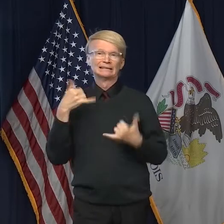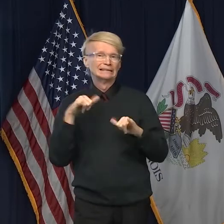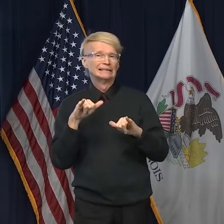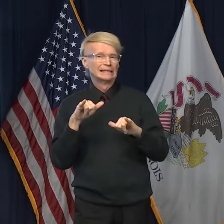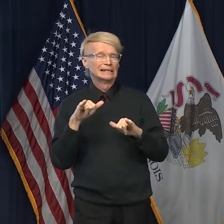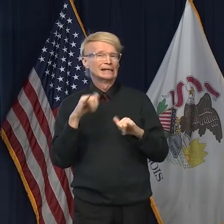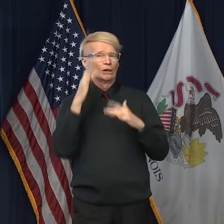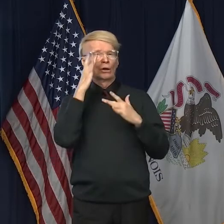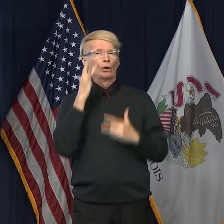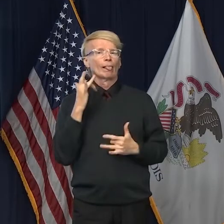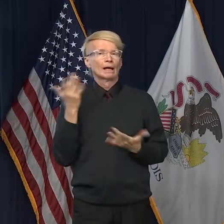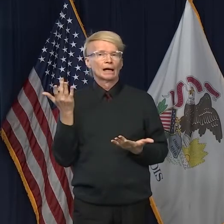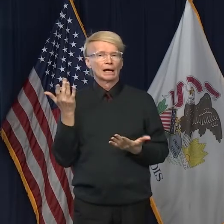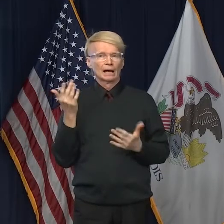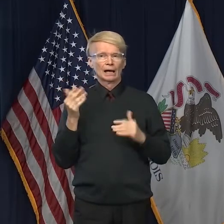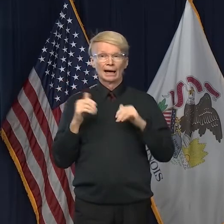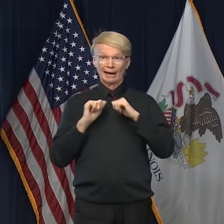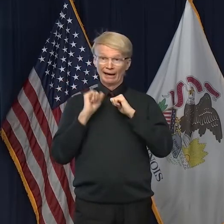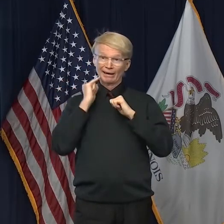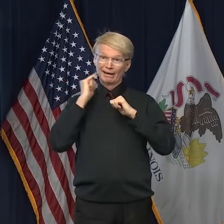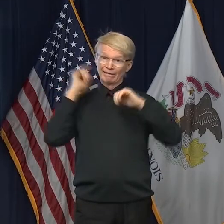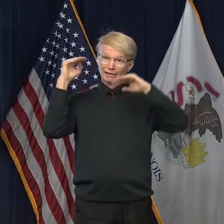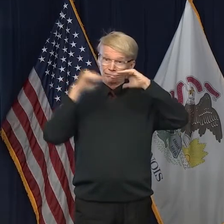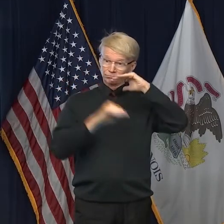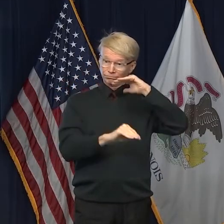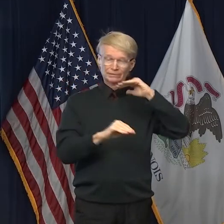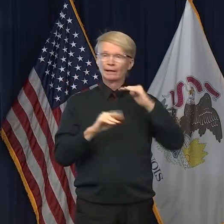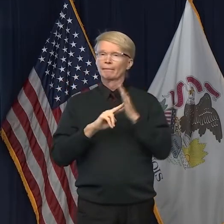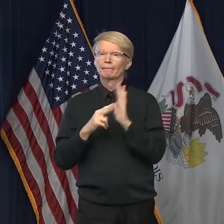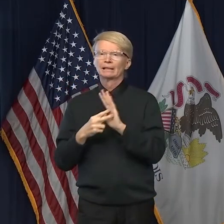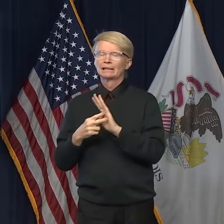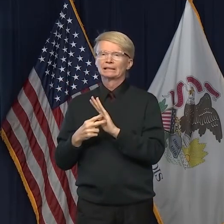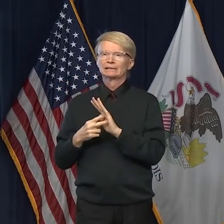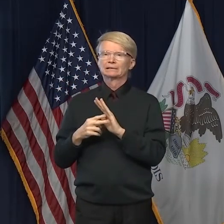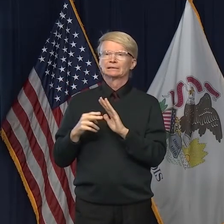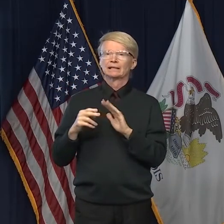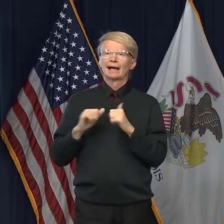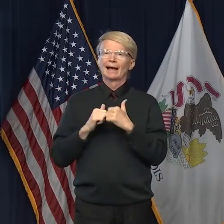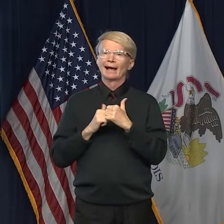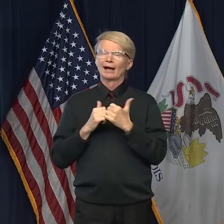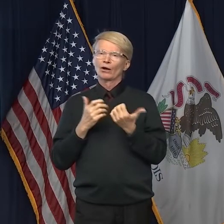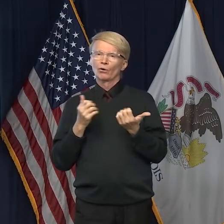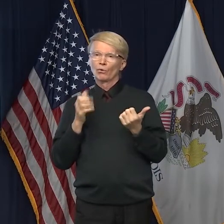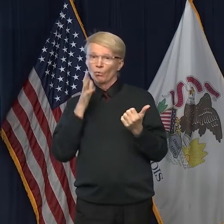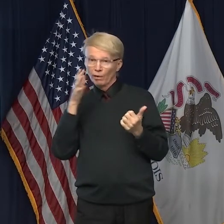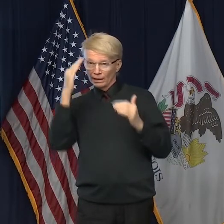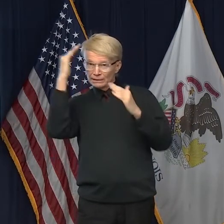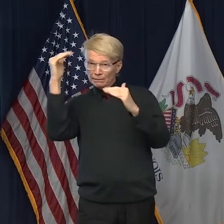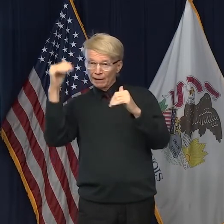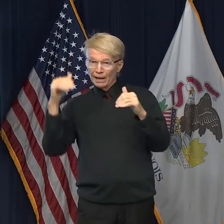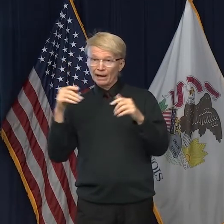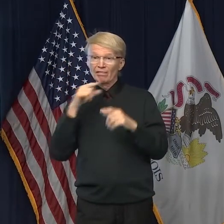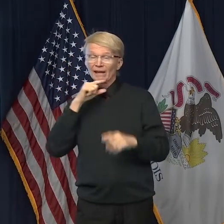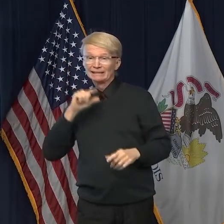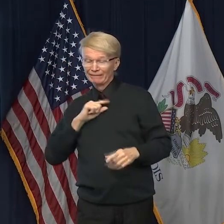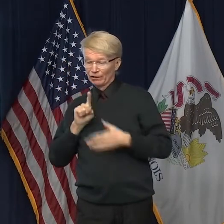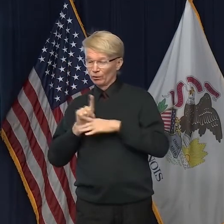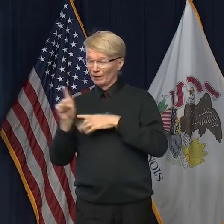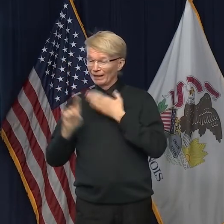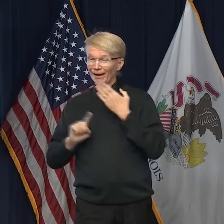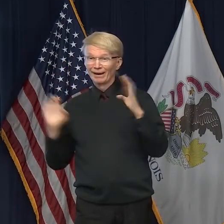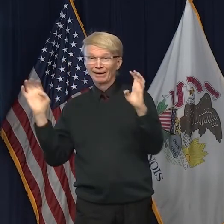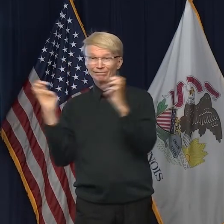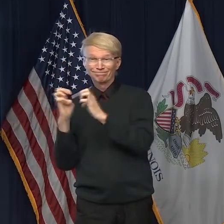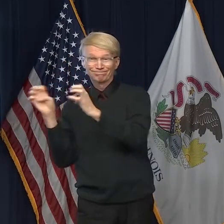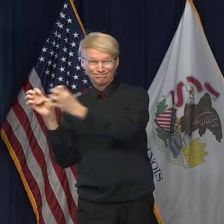in terms of flattening is a result of other activities, but in terms of the surge that might be anticipated associated with Thanksgiving,